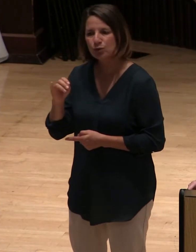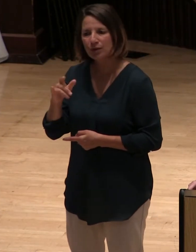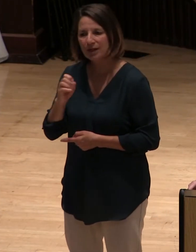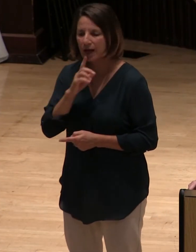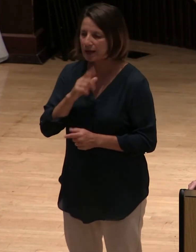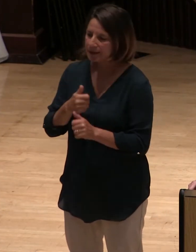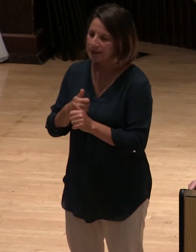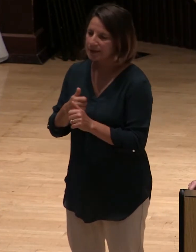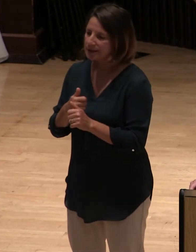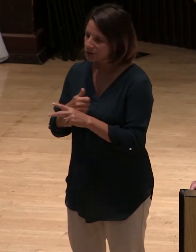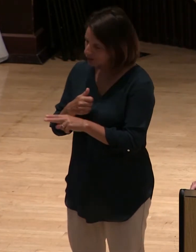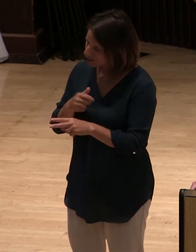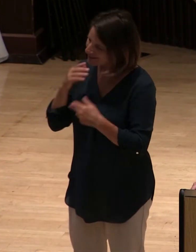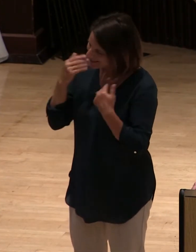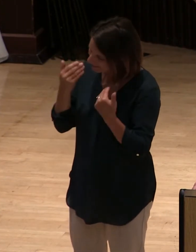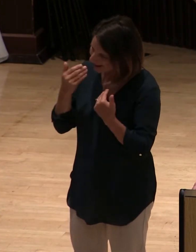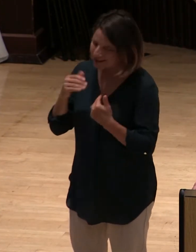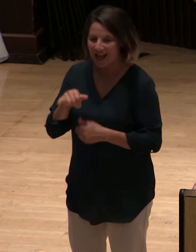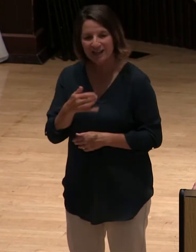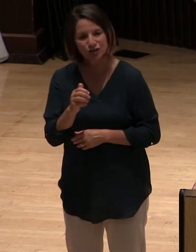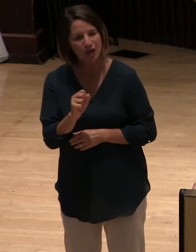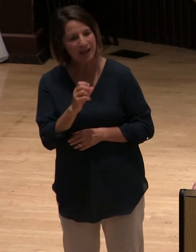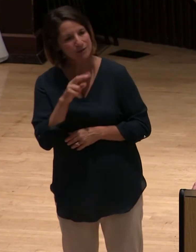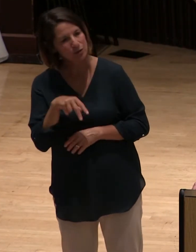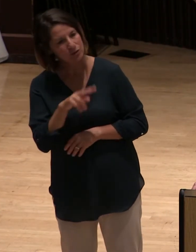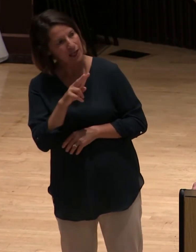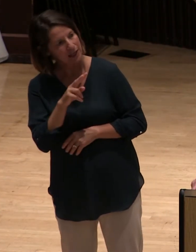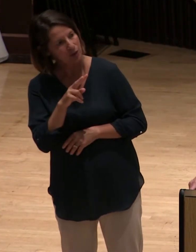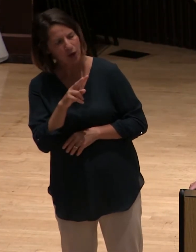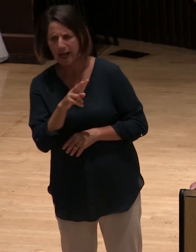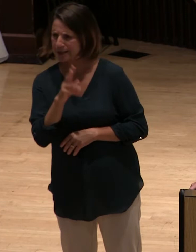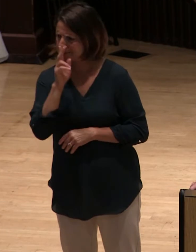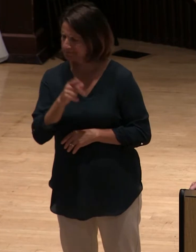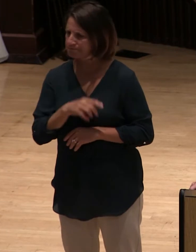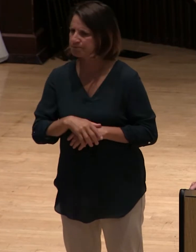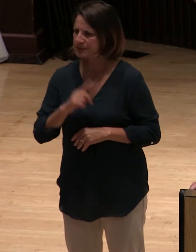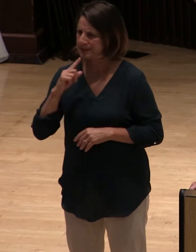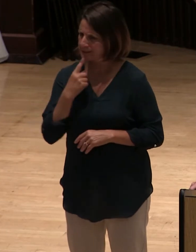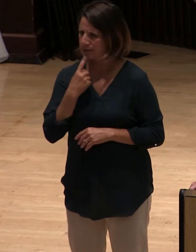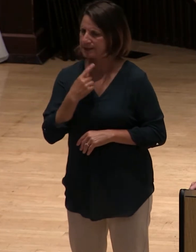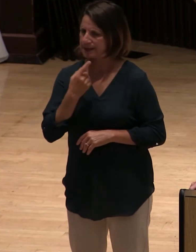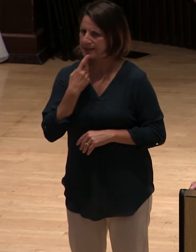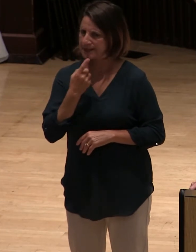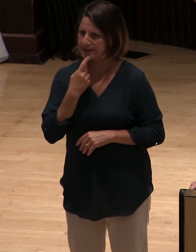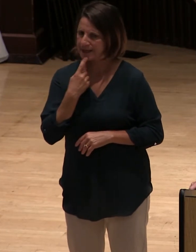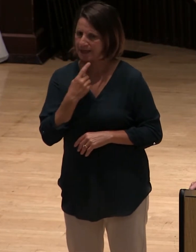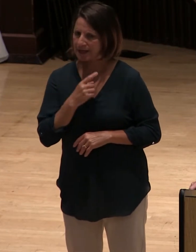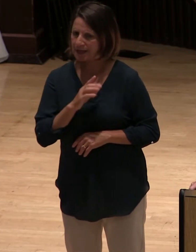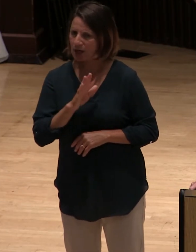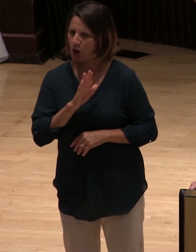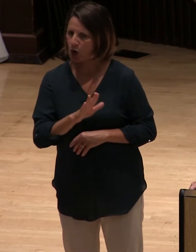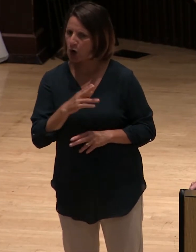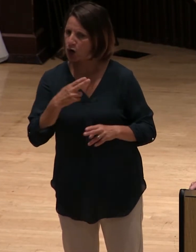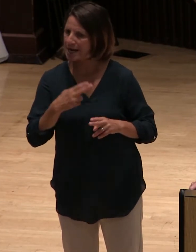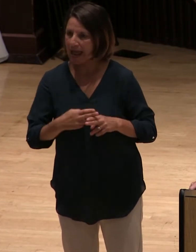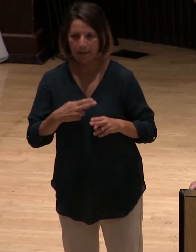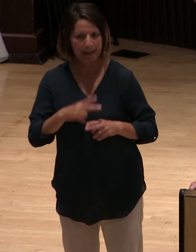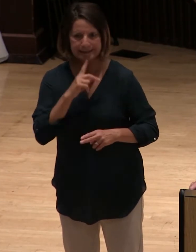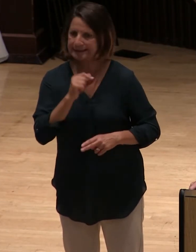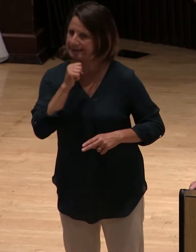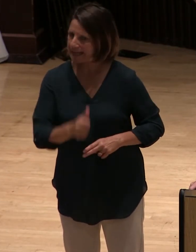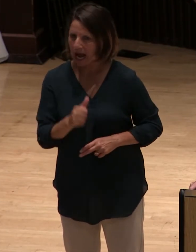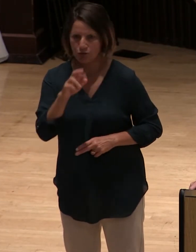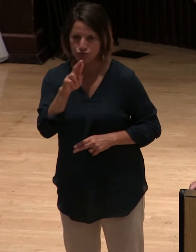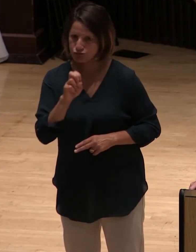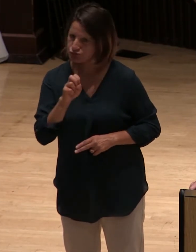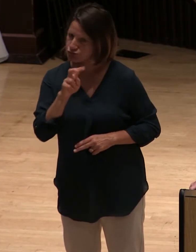she smiled at them, and Jace looked right at her and very sternly said, "Her name is not Reverend Mary.